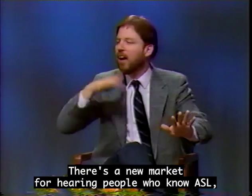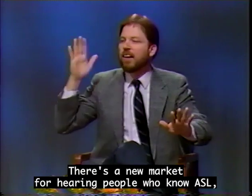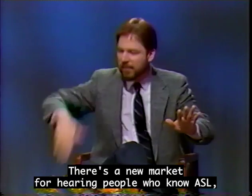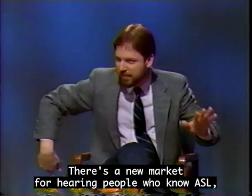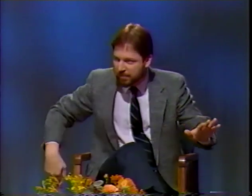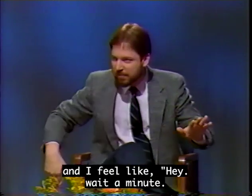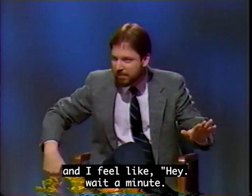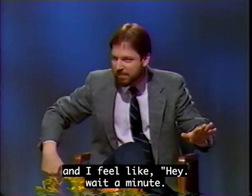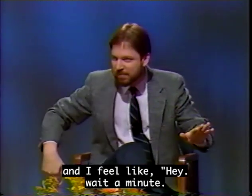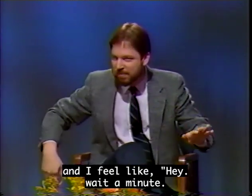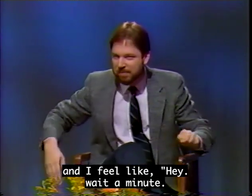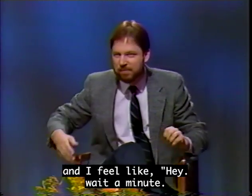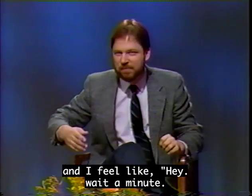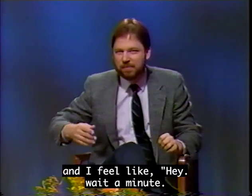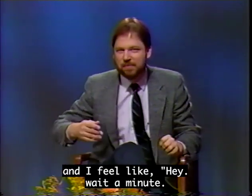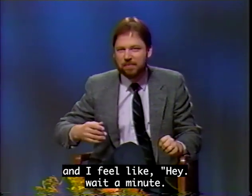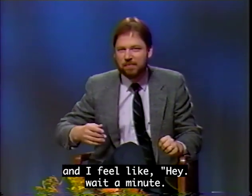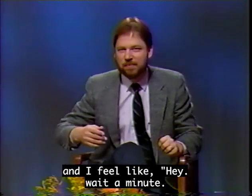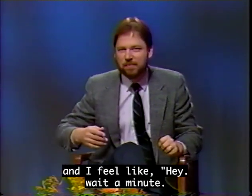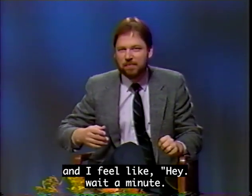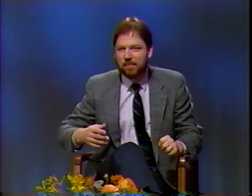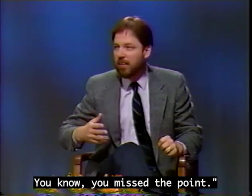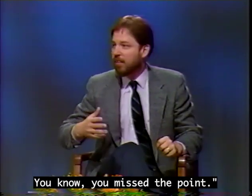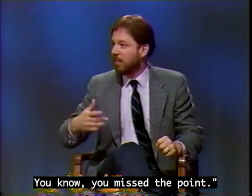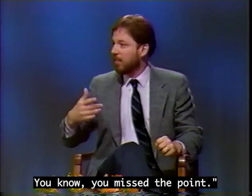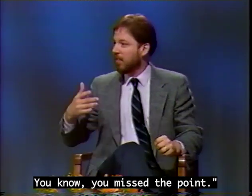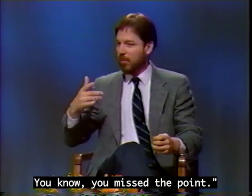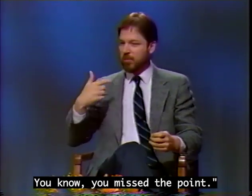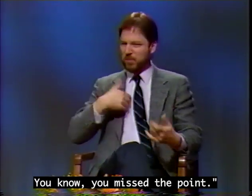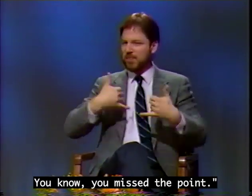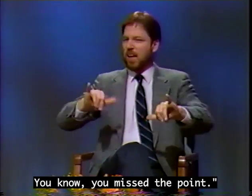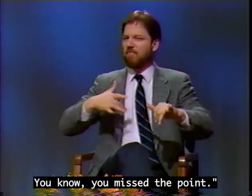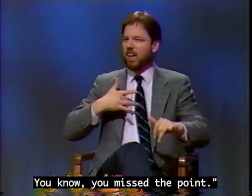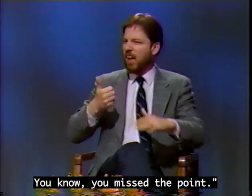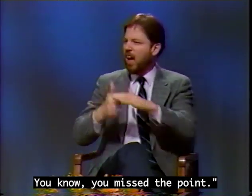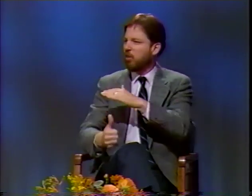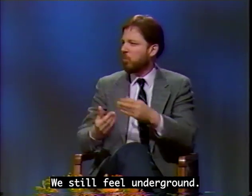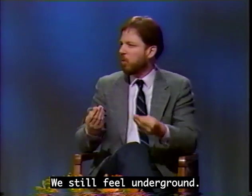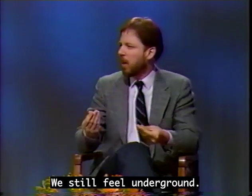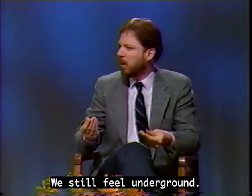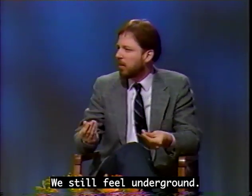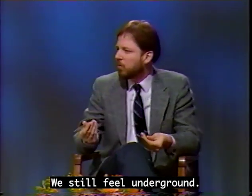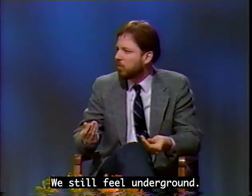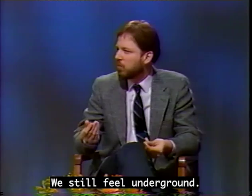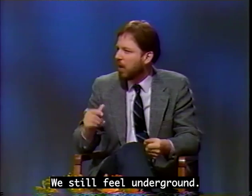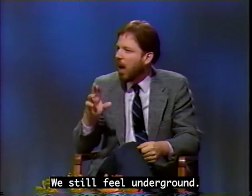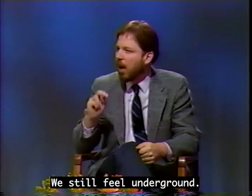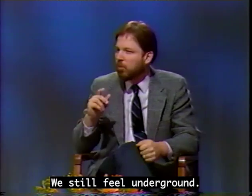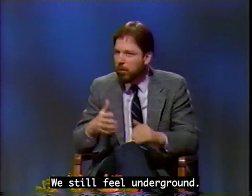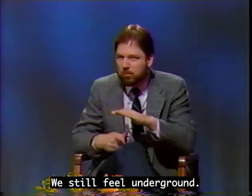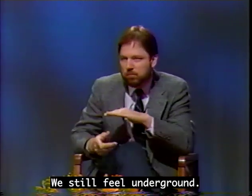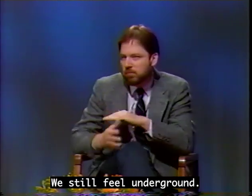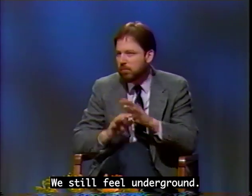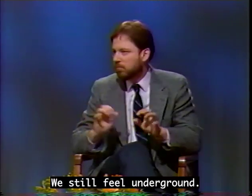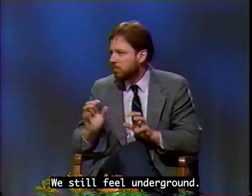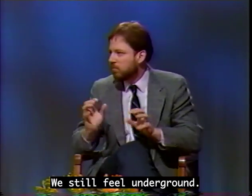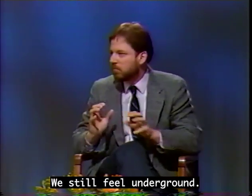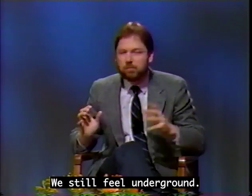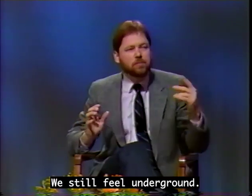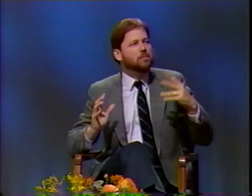know ASL, and I feel like, hey, wait a minute. You know, you missed the point. We still feel underground.